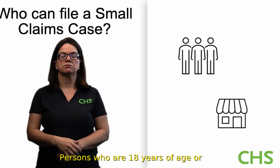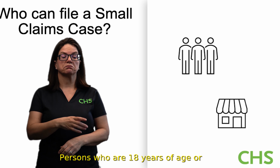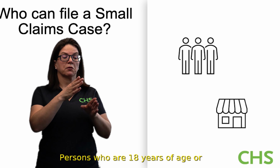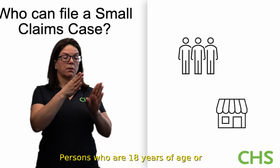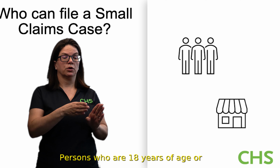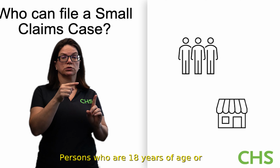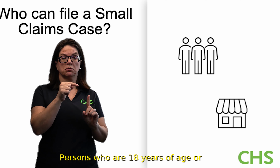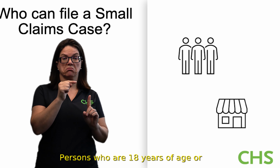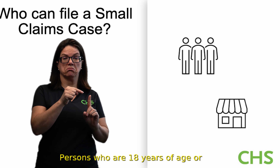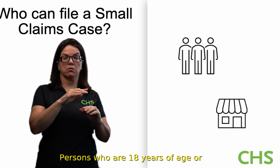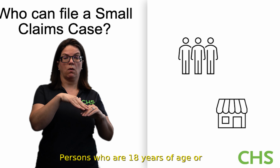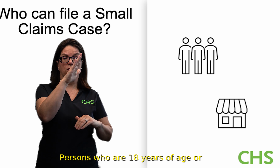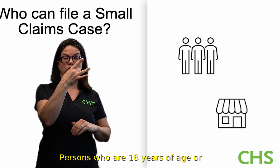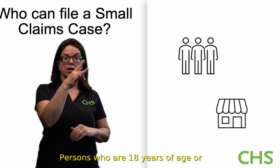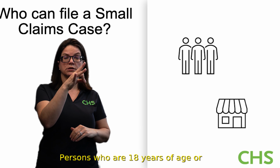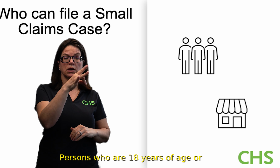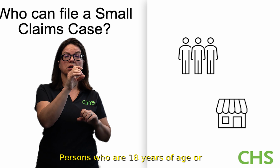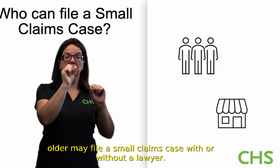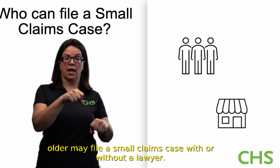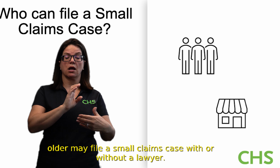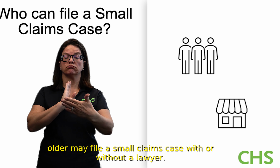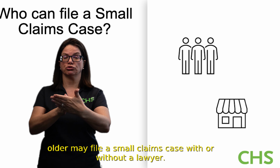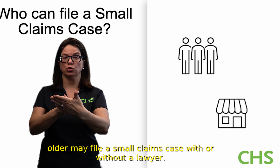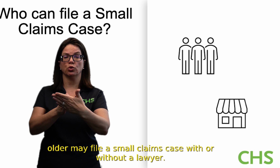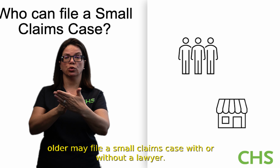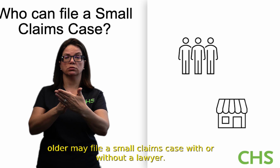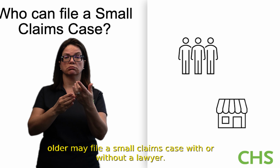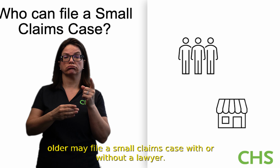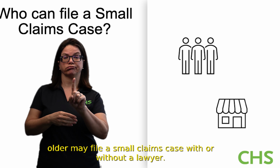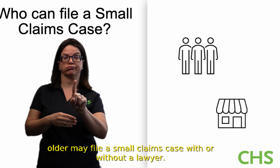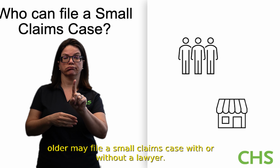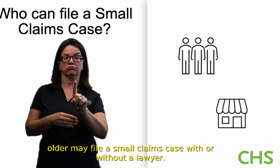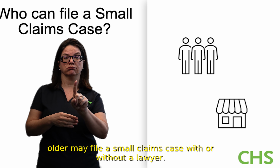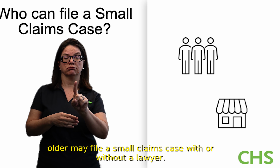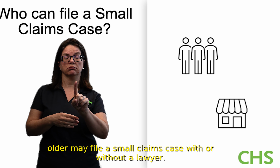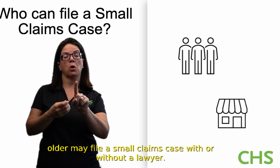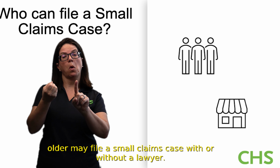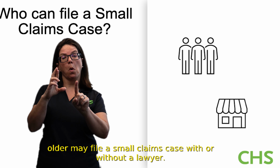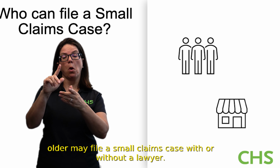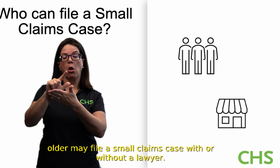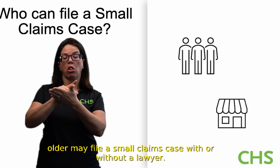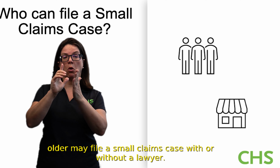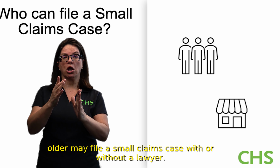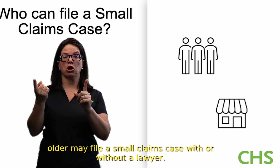Persons who are 18 years of age or older may file a small claims case with or without a